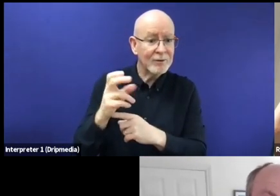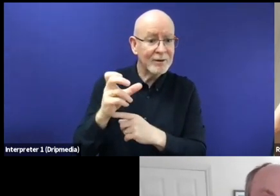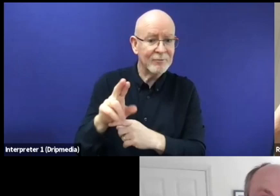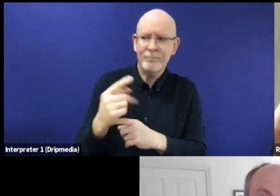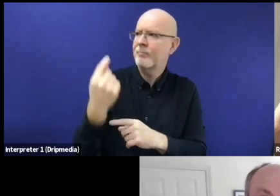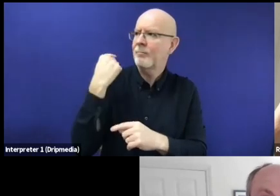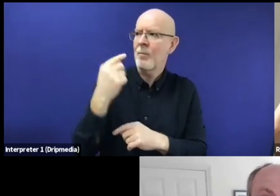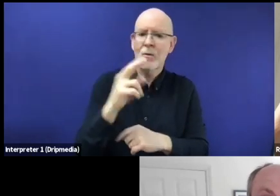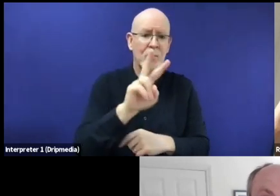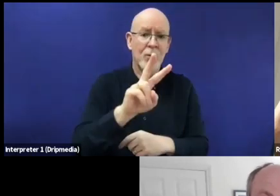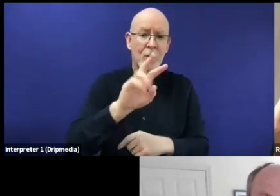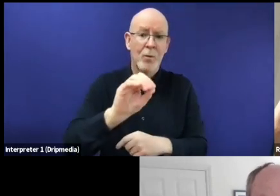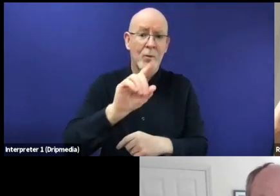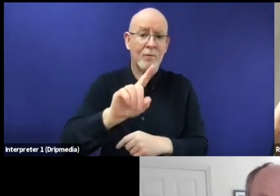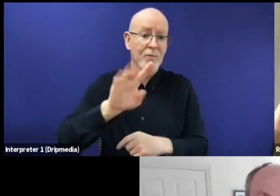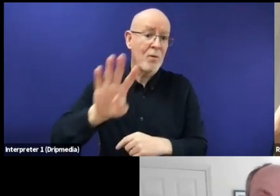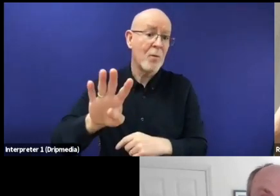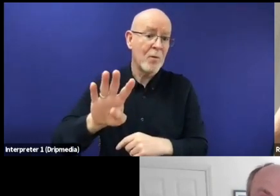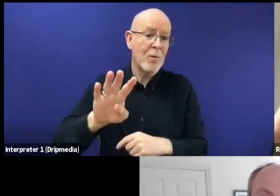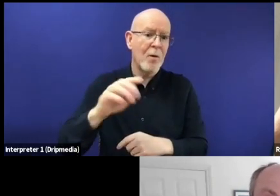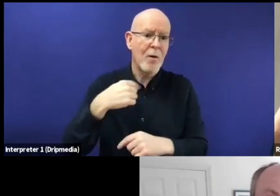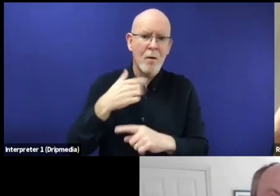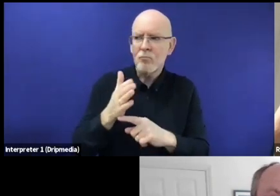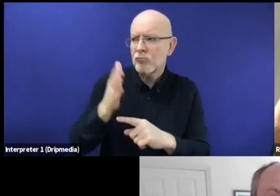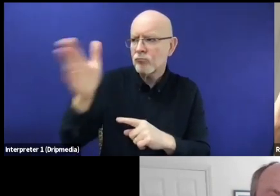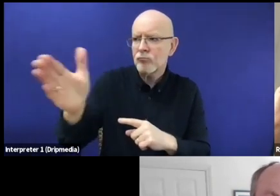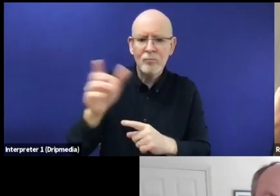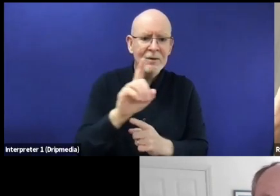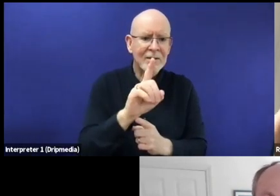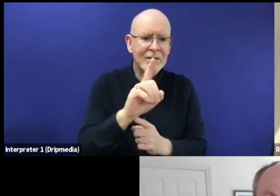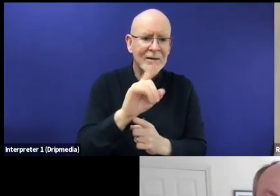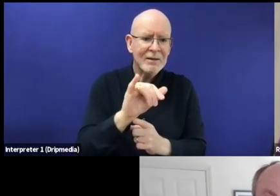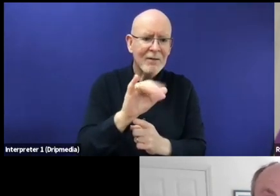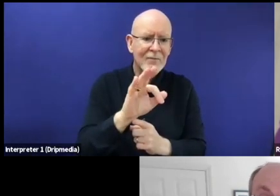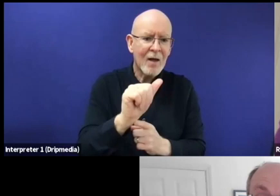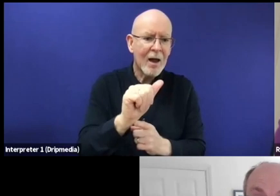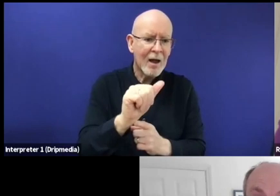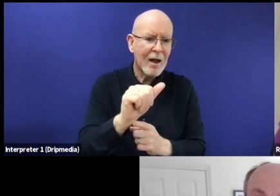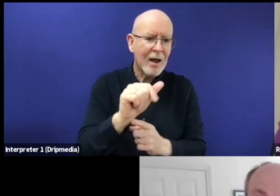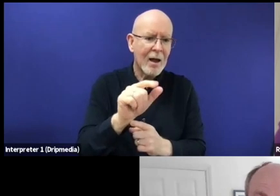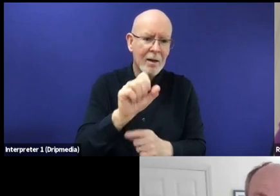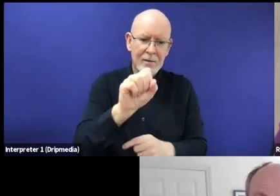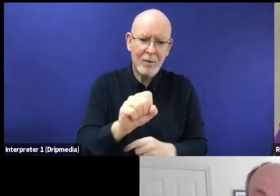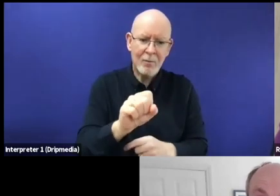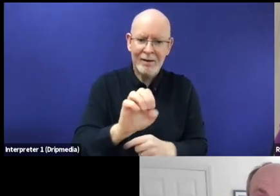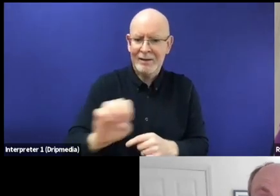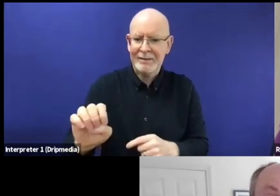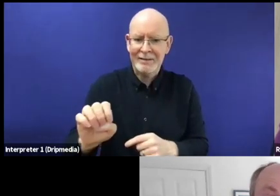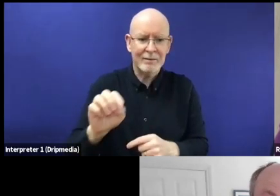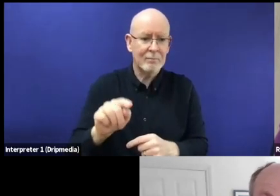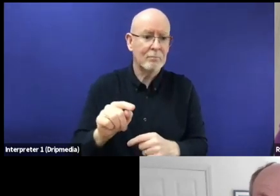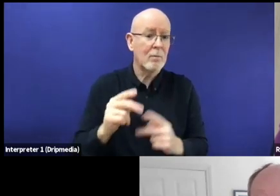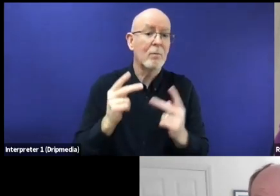important there was the way that UNHCR had coordinated the refugee community with the local